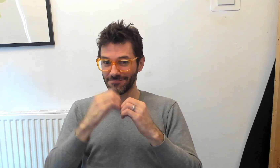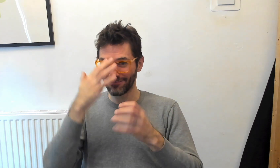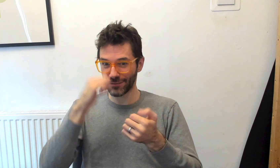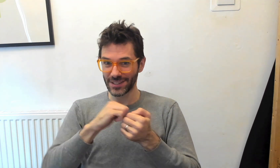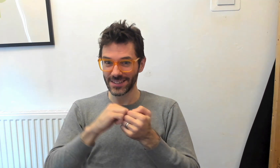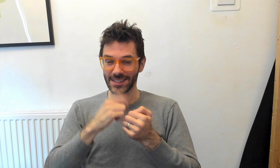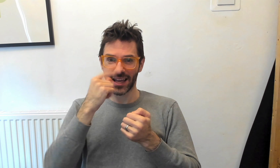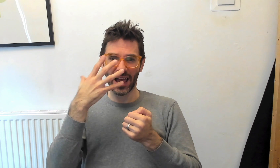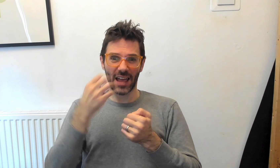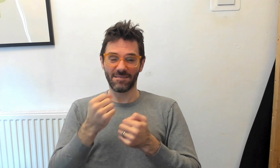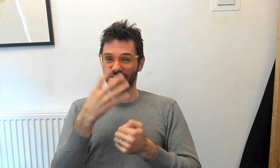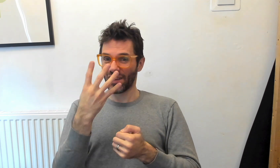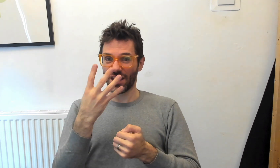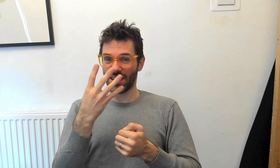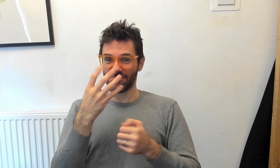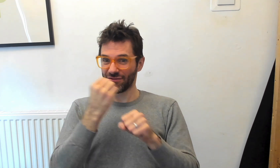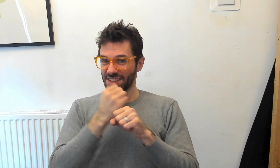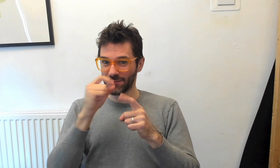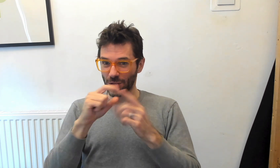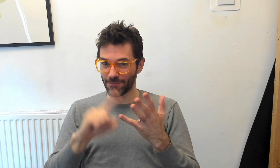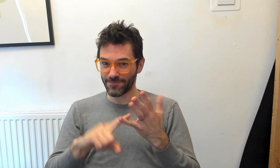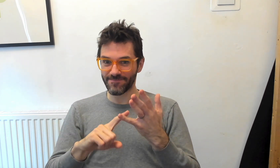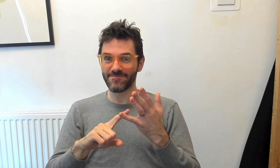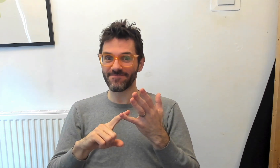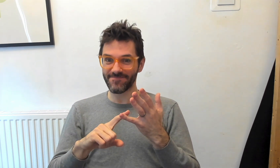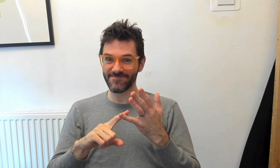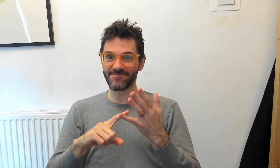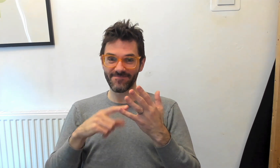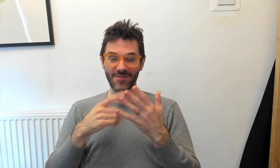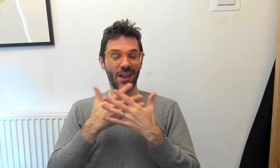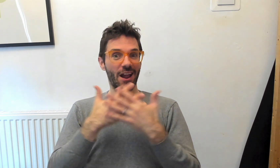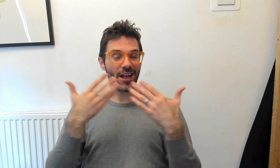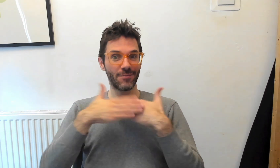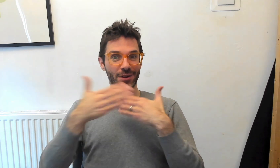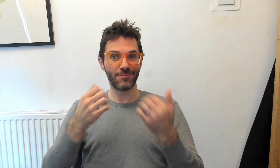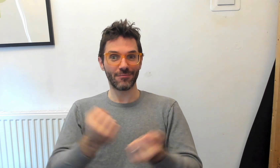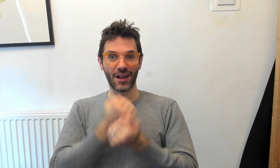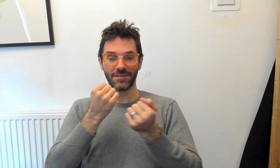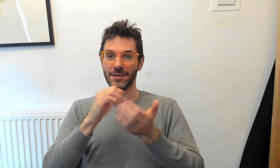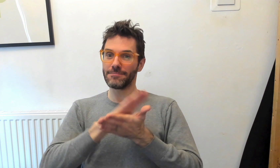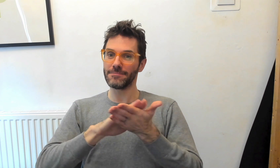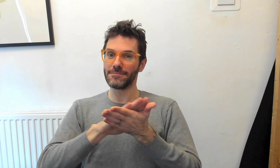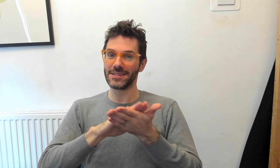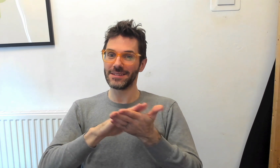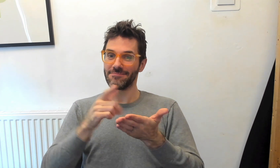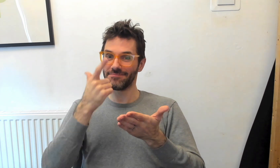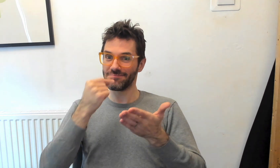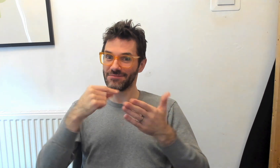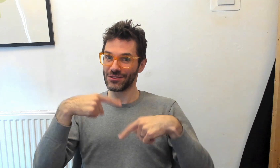memory and 4 GPUs, so it's a lot more powerful, meaning we can